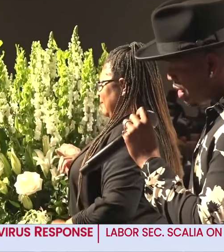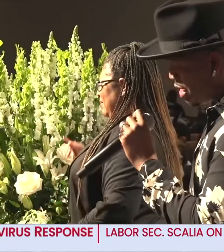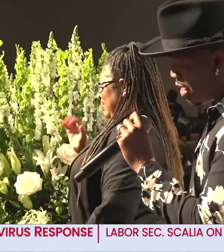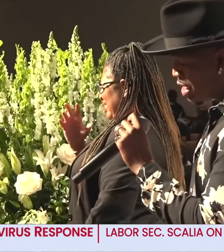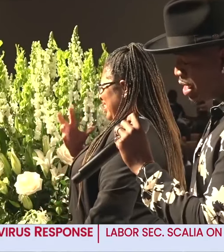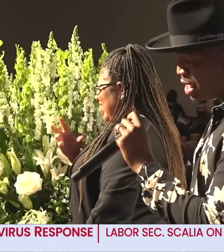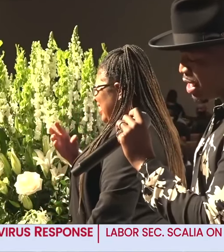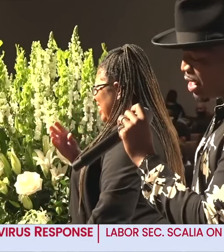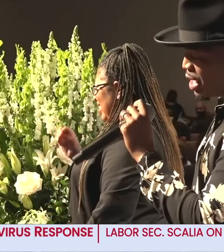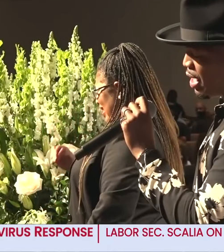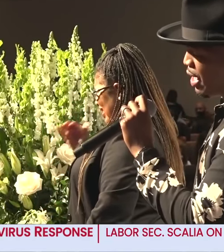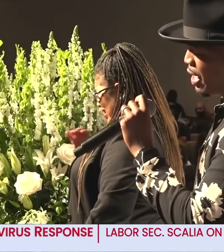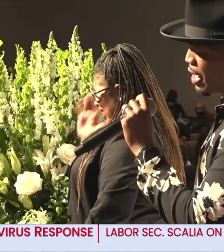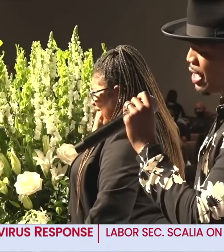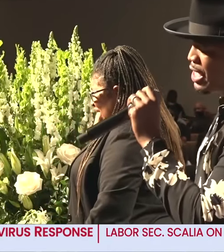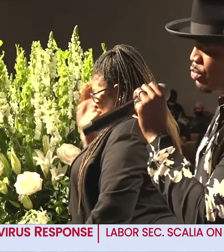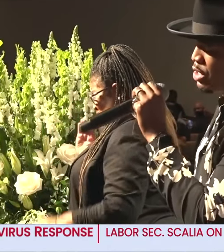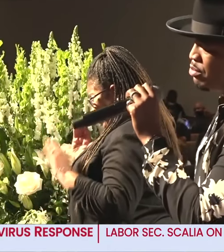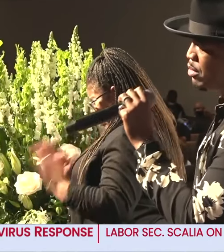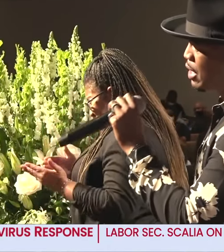and I'll take